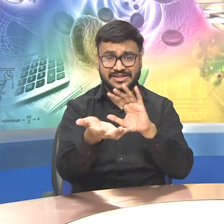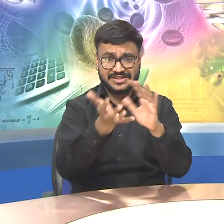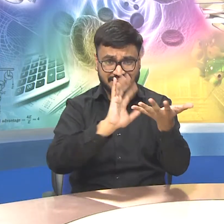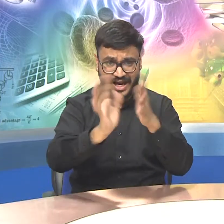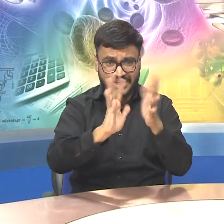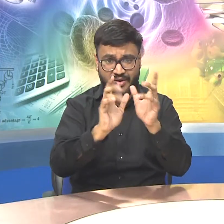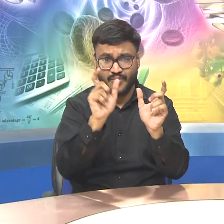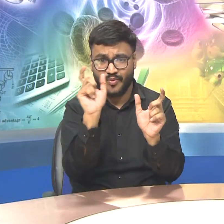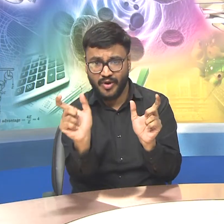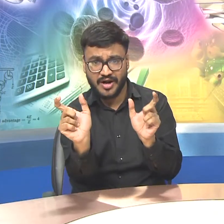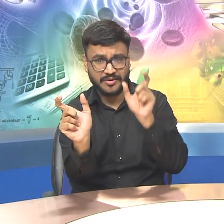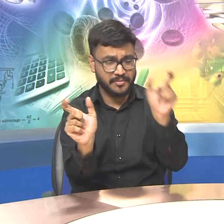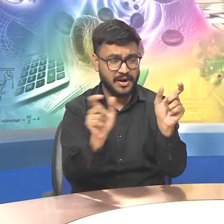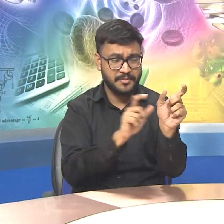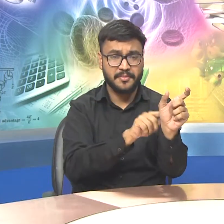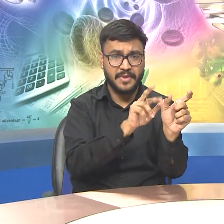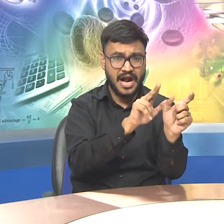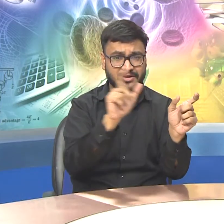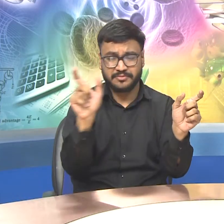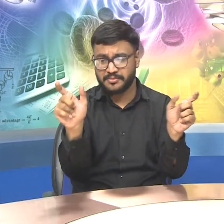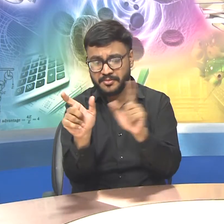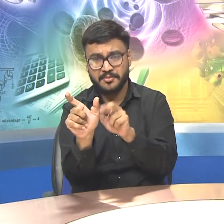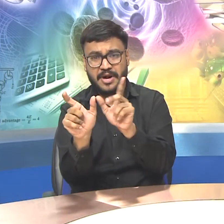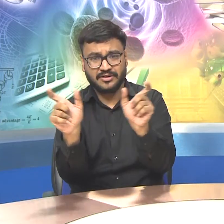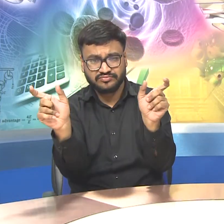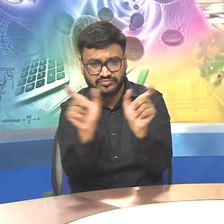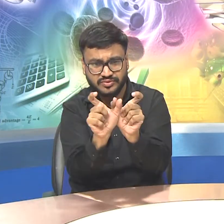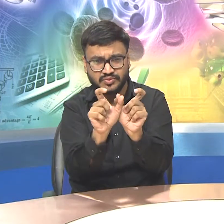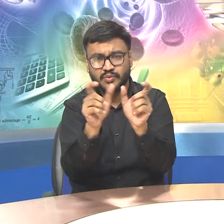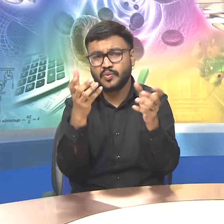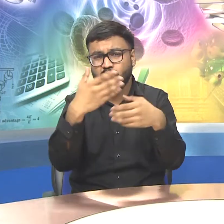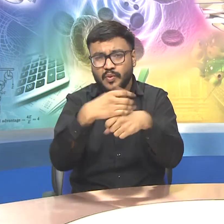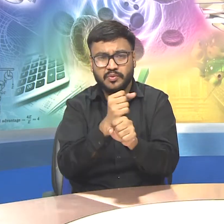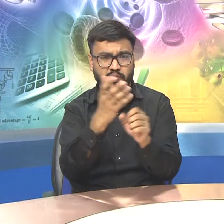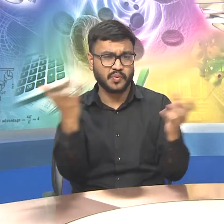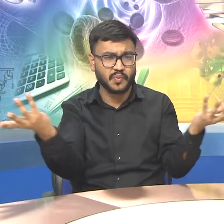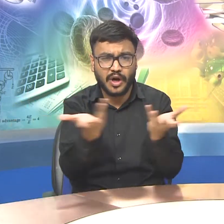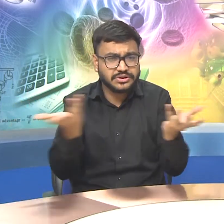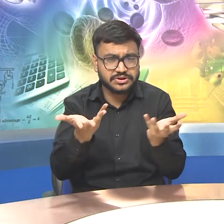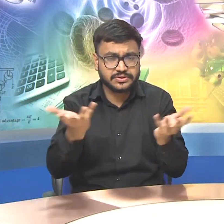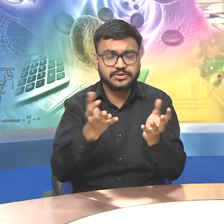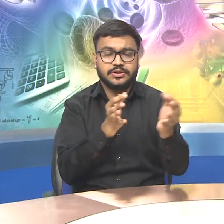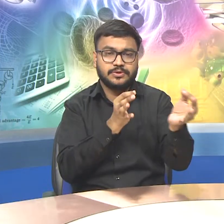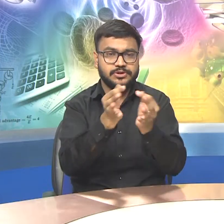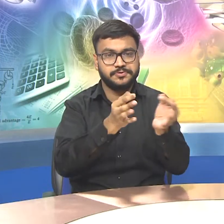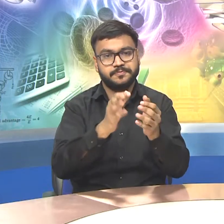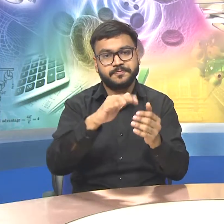Now, the first topic we will learn about the ways to combine ISL signs.